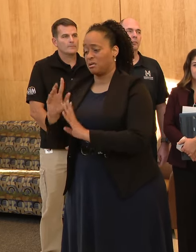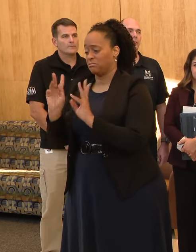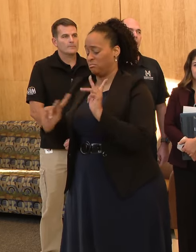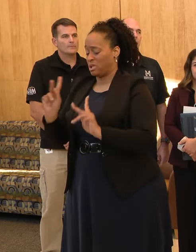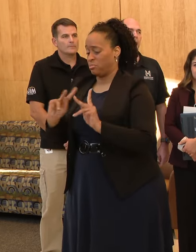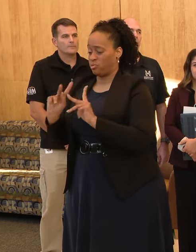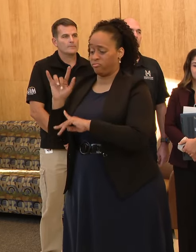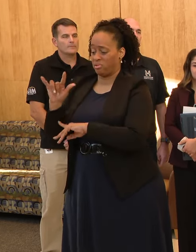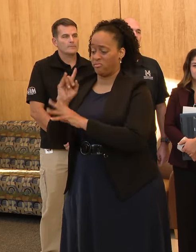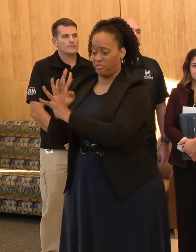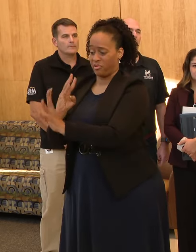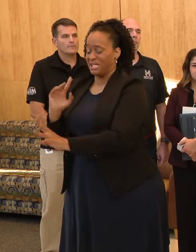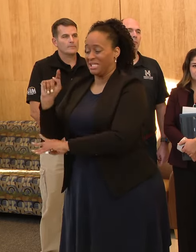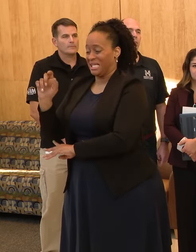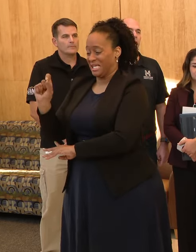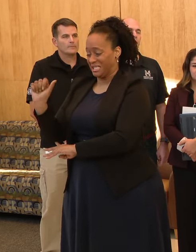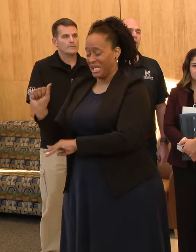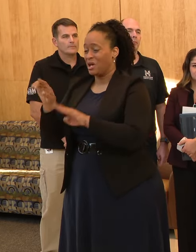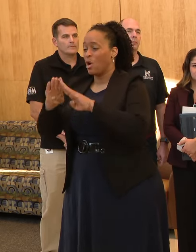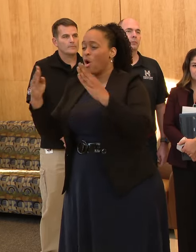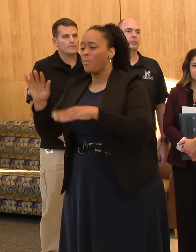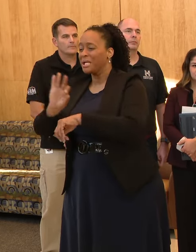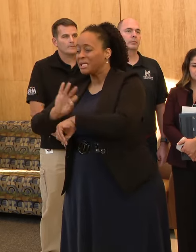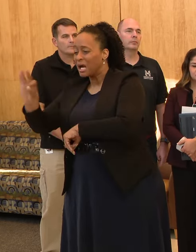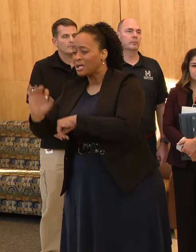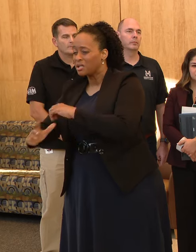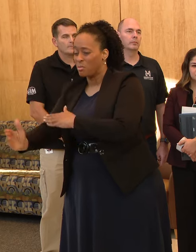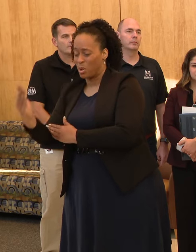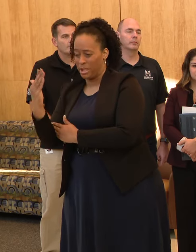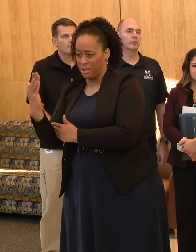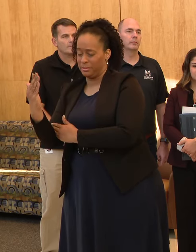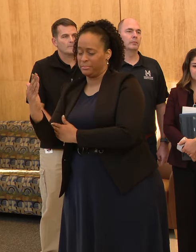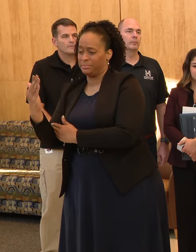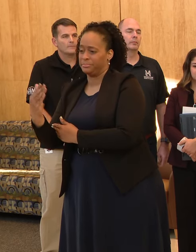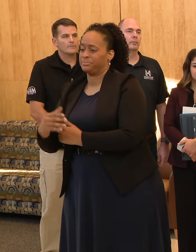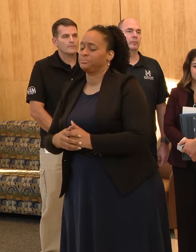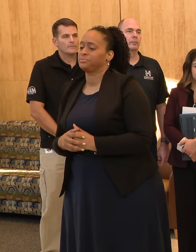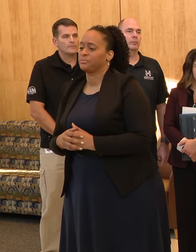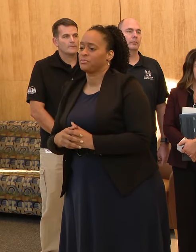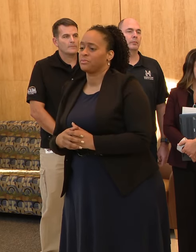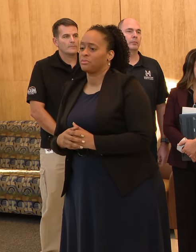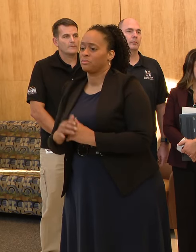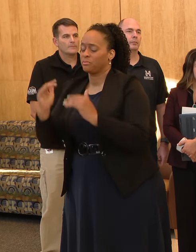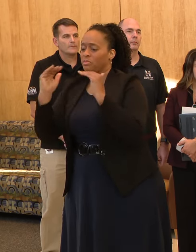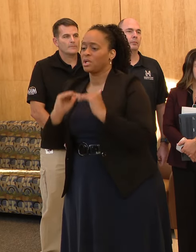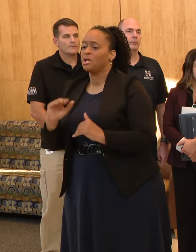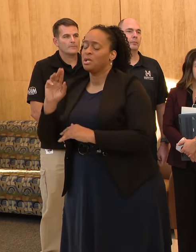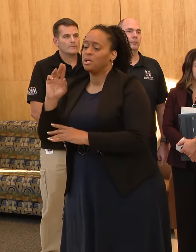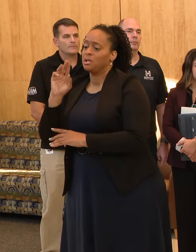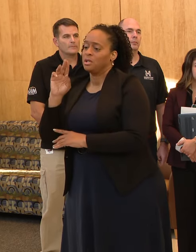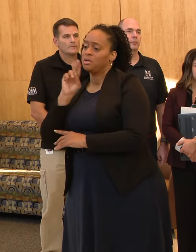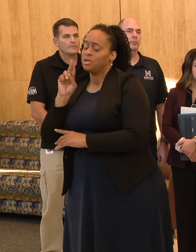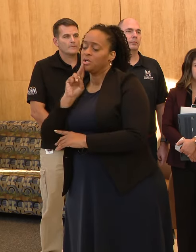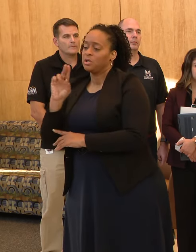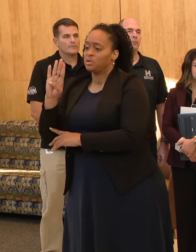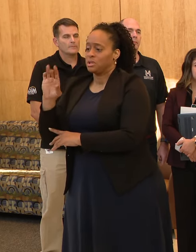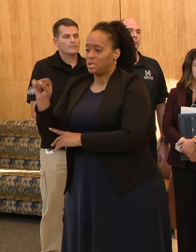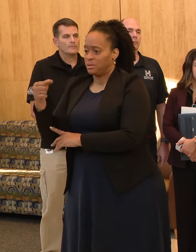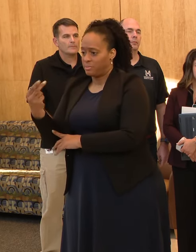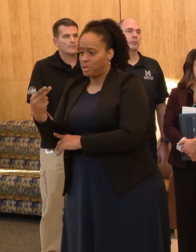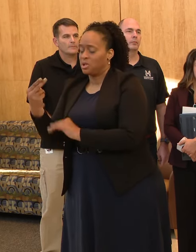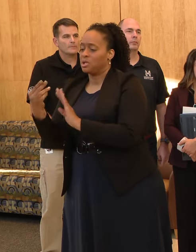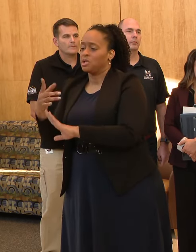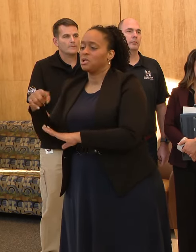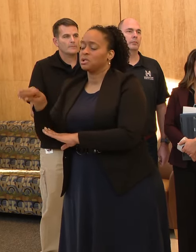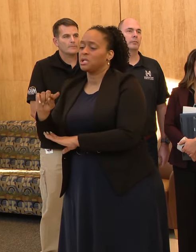a.m. TSA opens at 9 a.m. in the morning. Houston, Bush, and Hobby will take arrivals